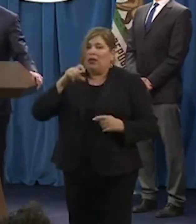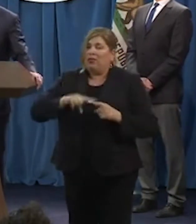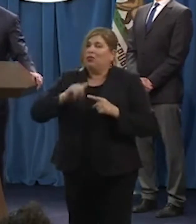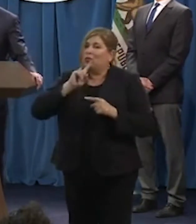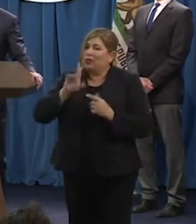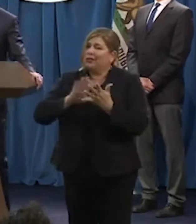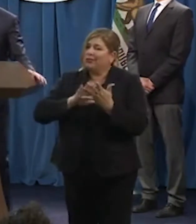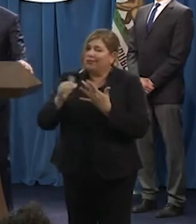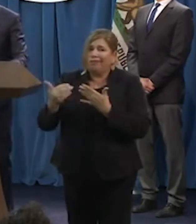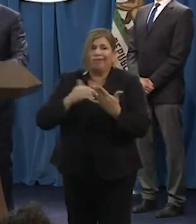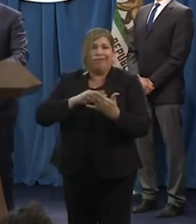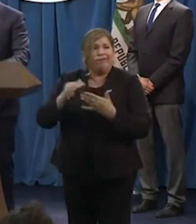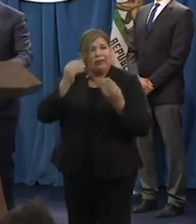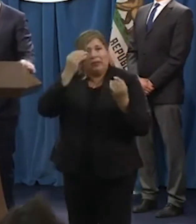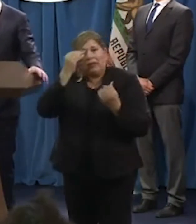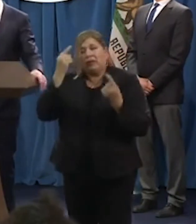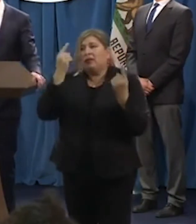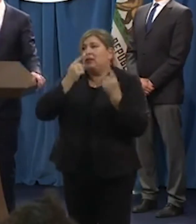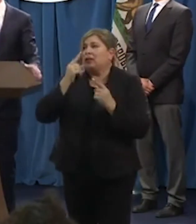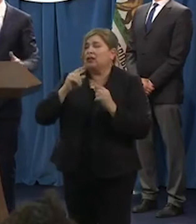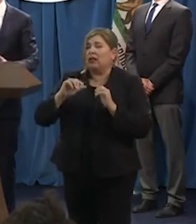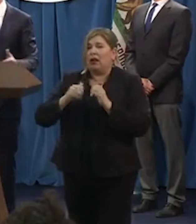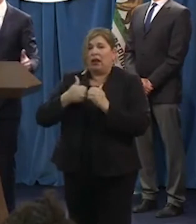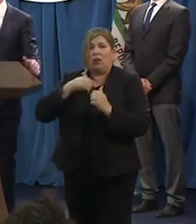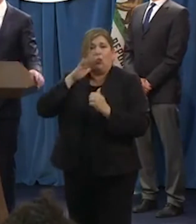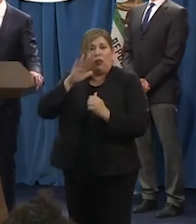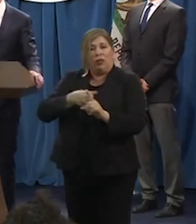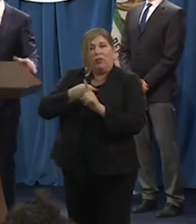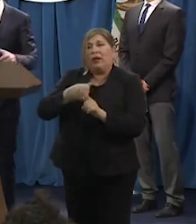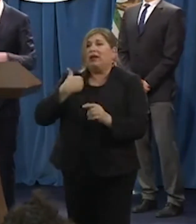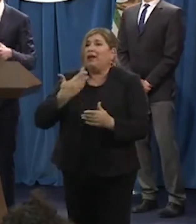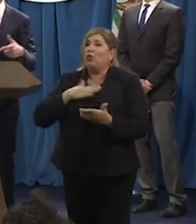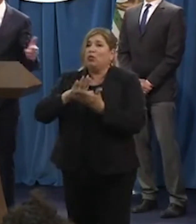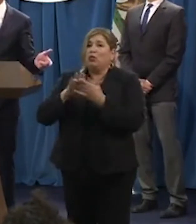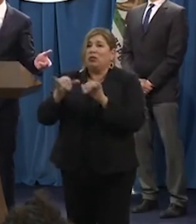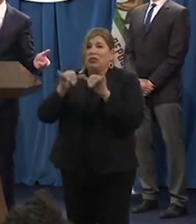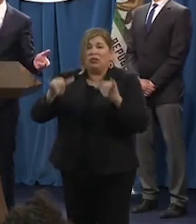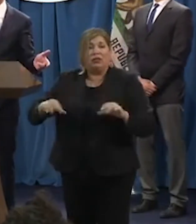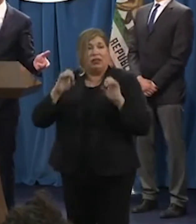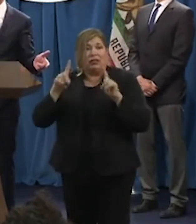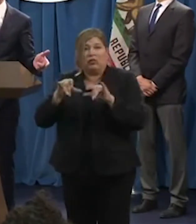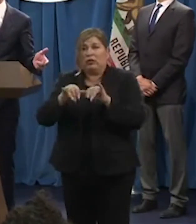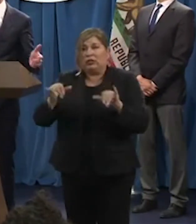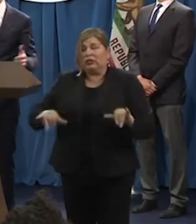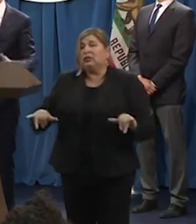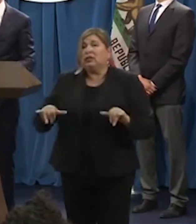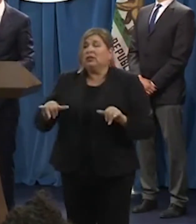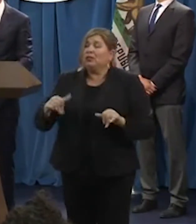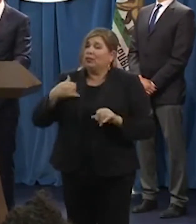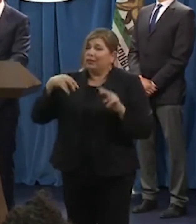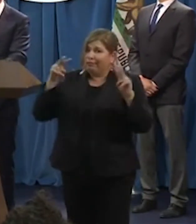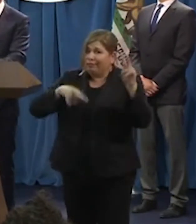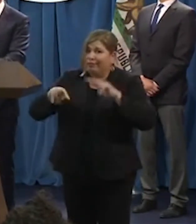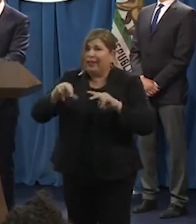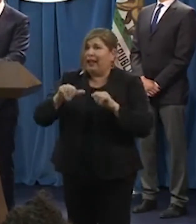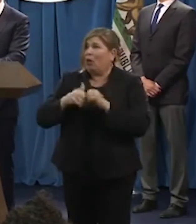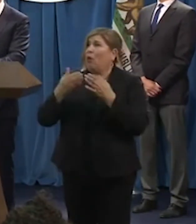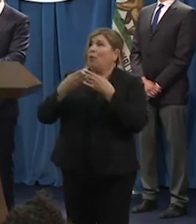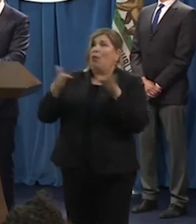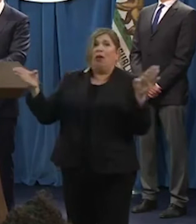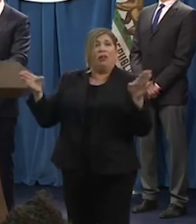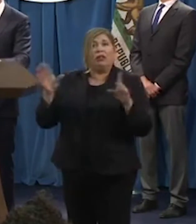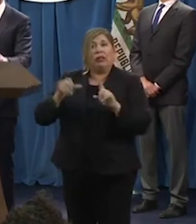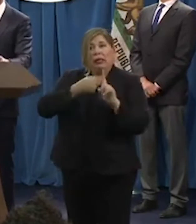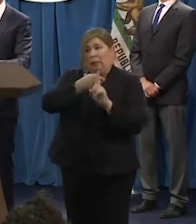thoughtful and considerate as it relates to our education system and the broader impacts, including if we do